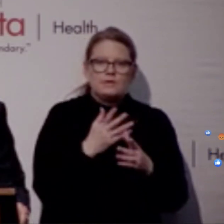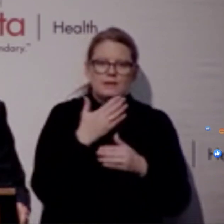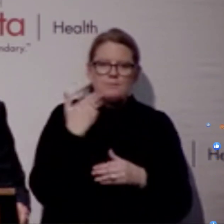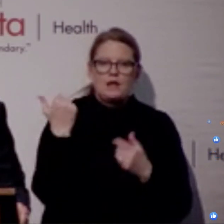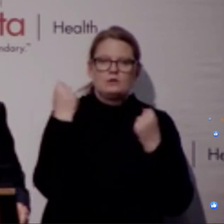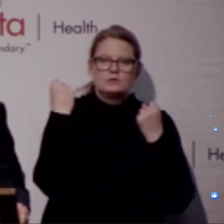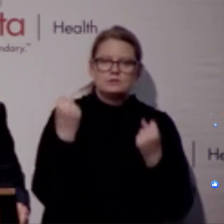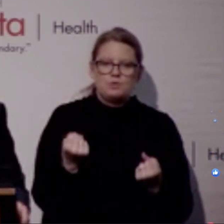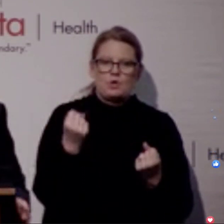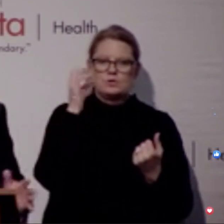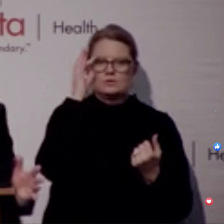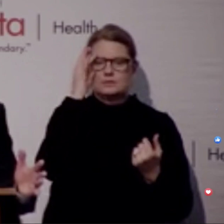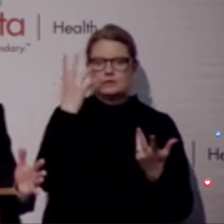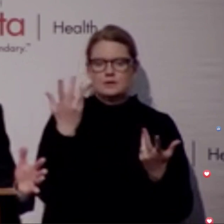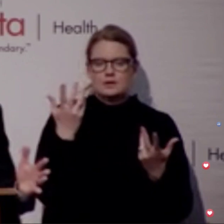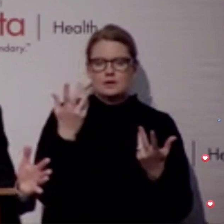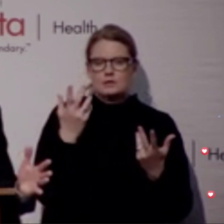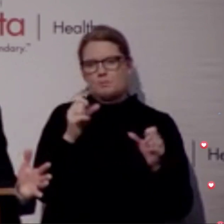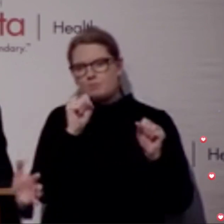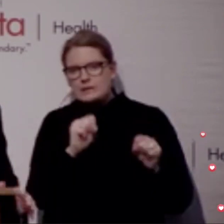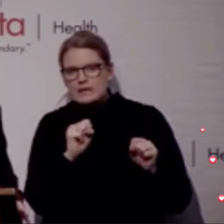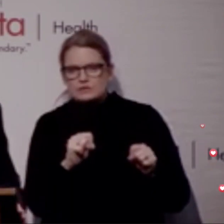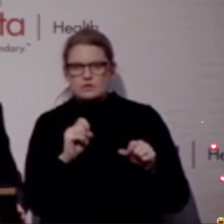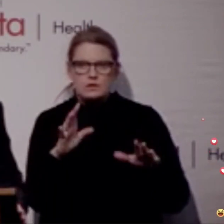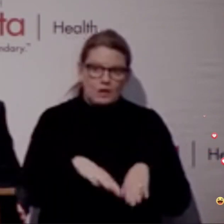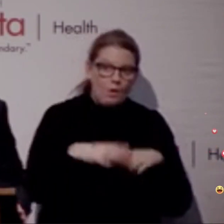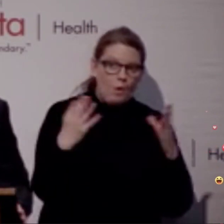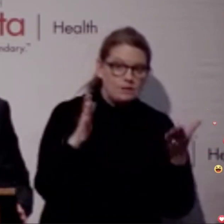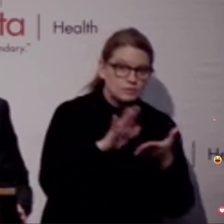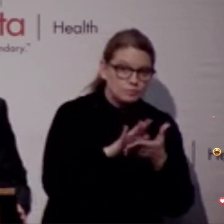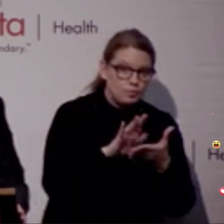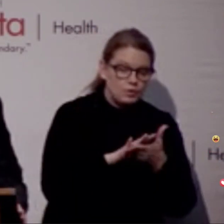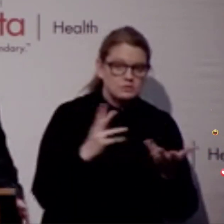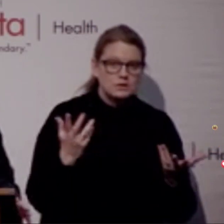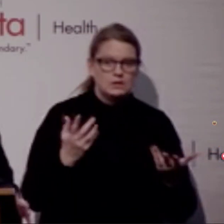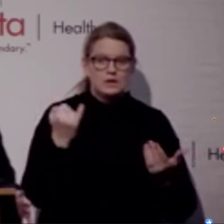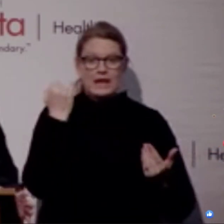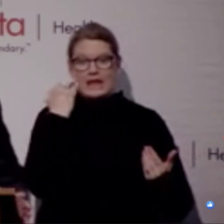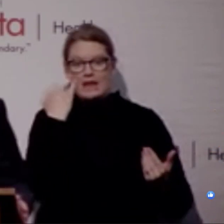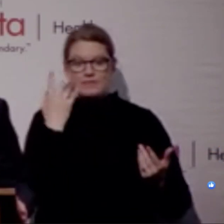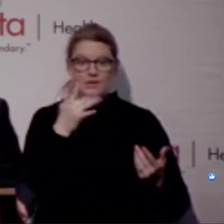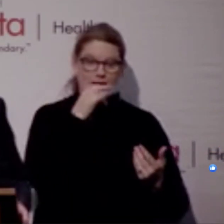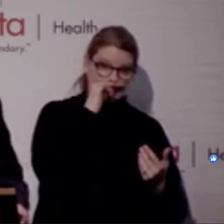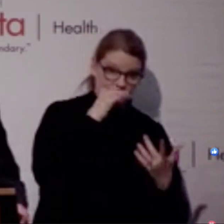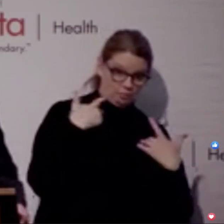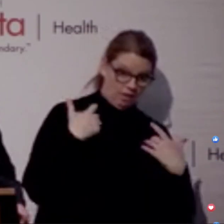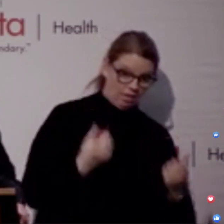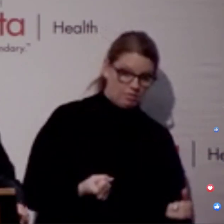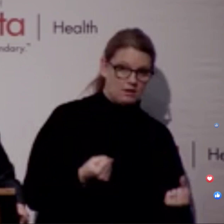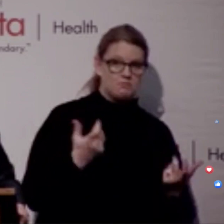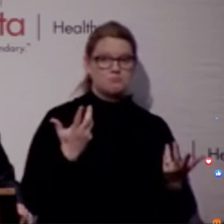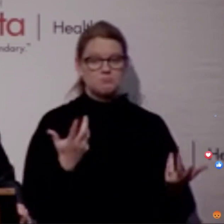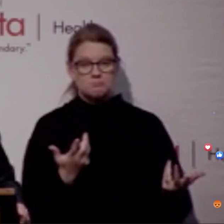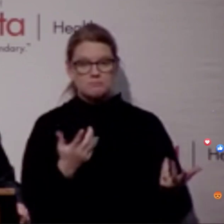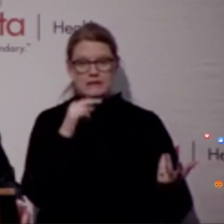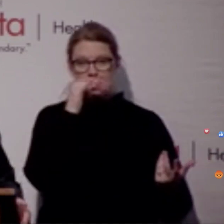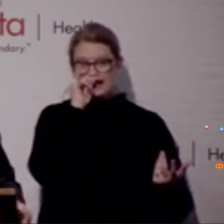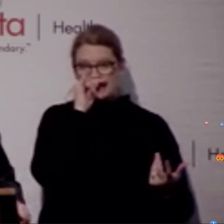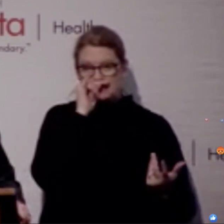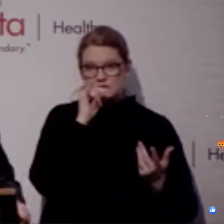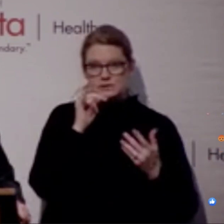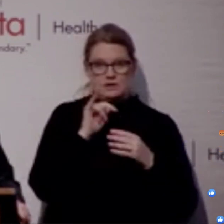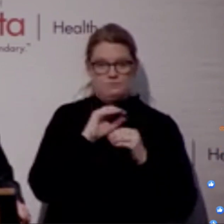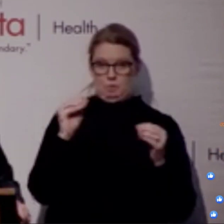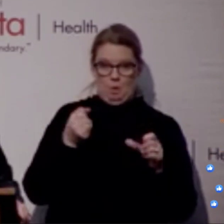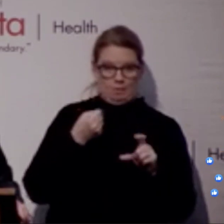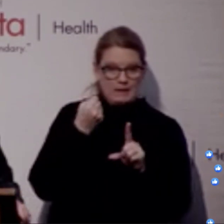plans, as far as potentially reopening schools, because if you're saying if kids are healthy and kids have little impact